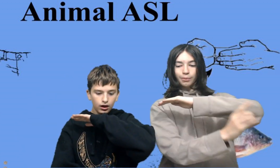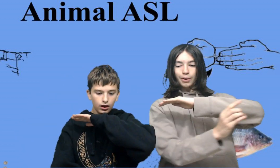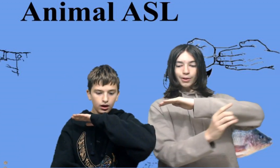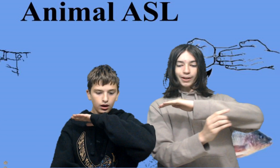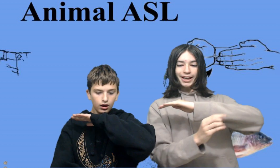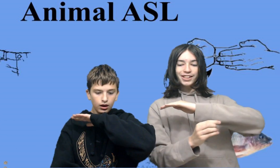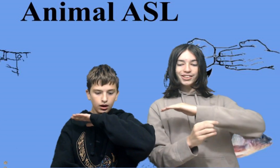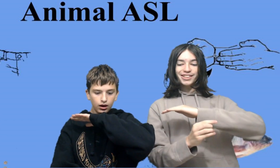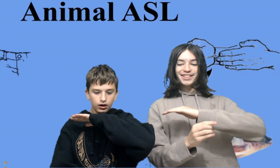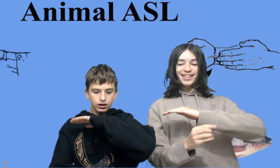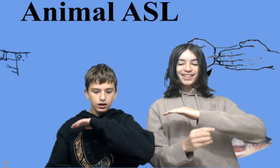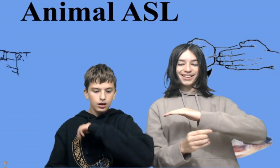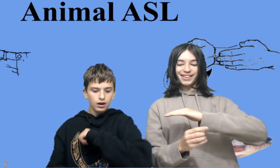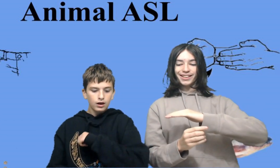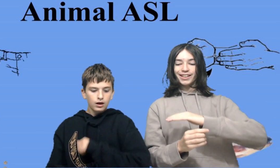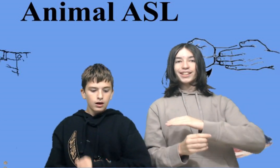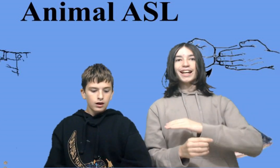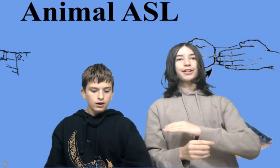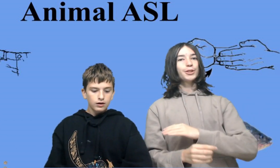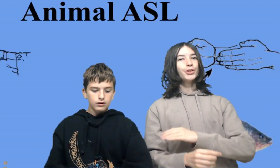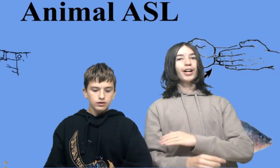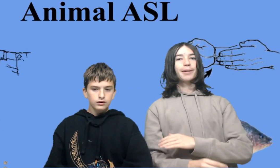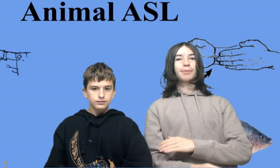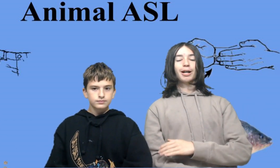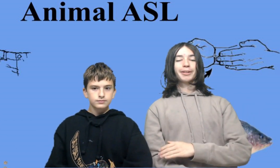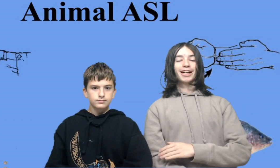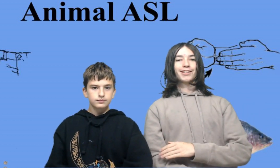Whoa, I actually did it. Now you try it, Bobcats.